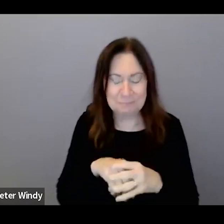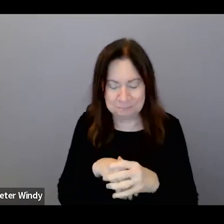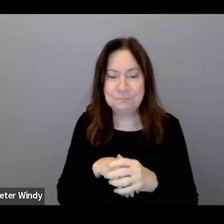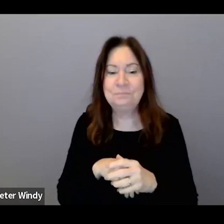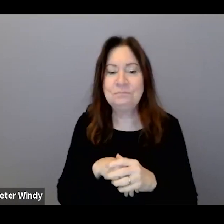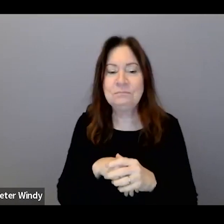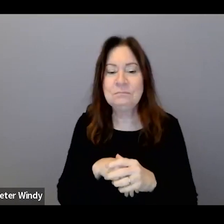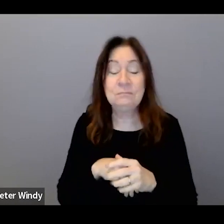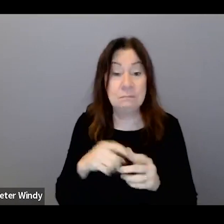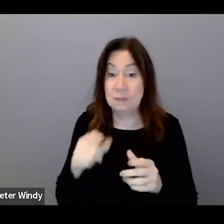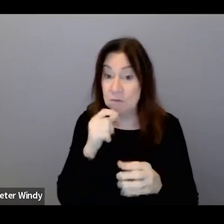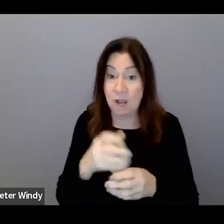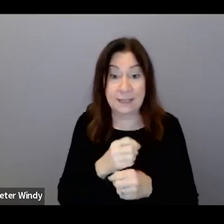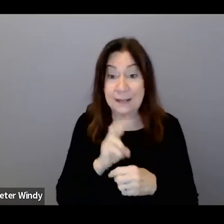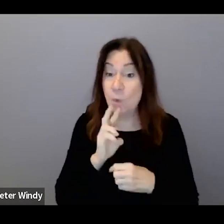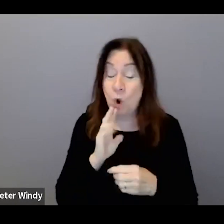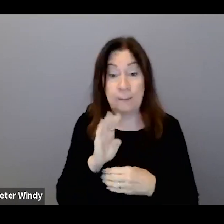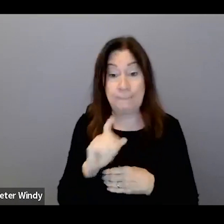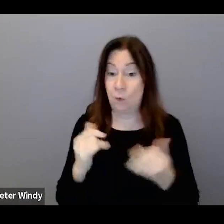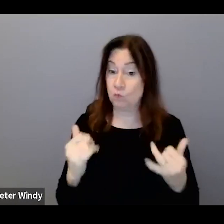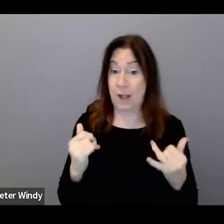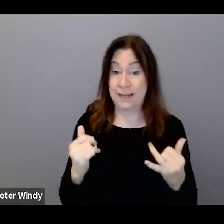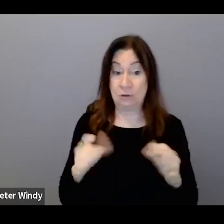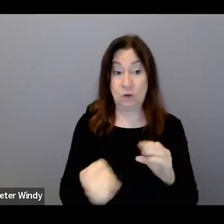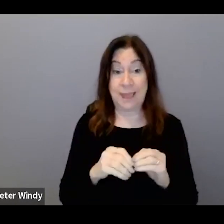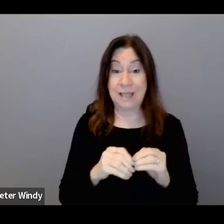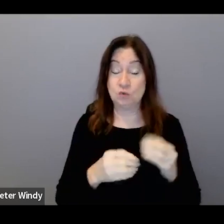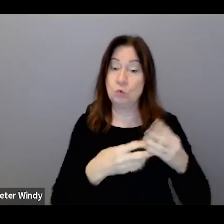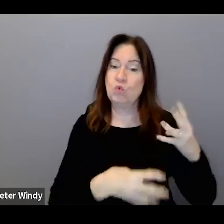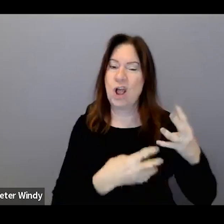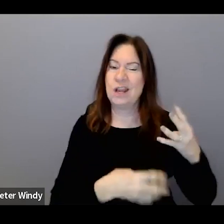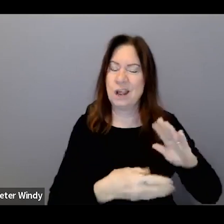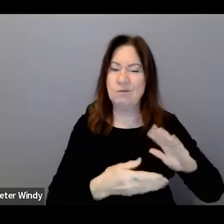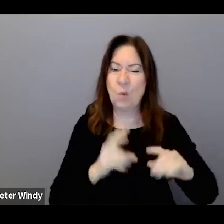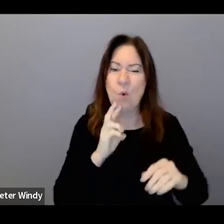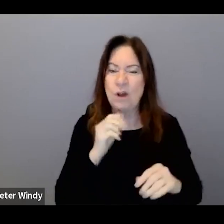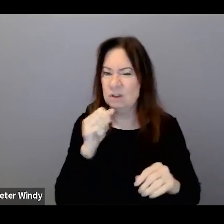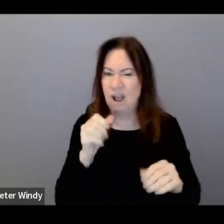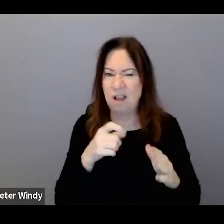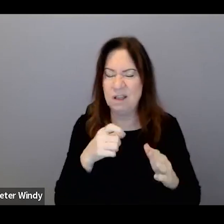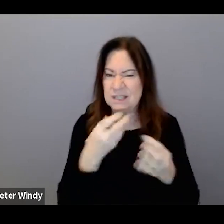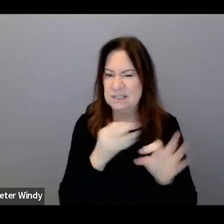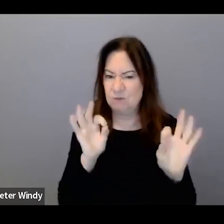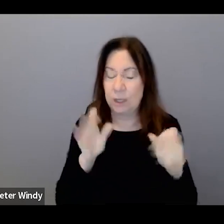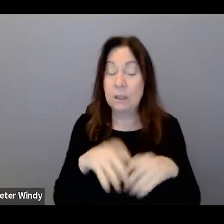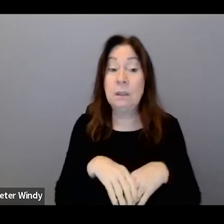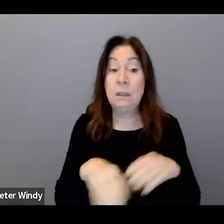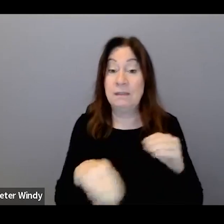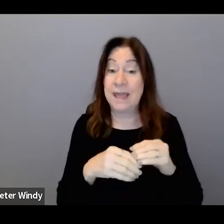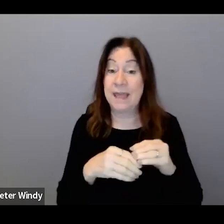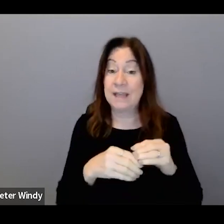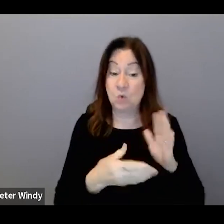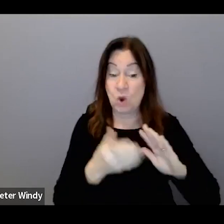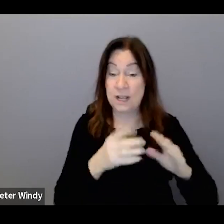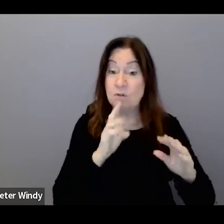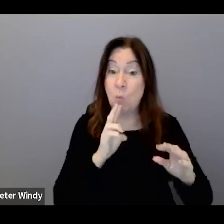Customers are not receiving water bills right now, so this extra flushing will not cost you anything. In fact, the extra flushing done by